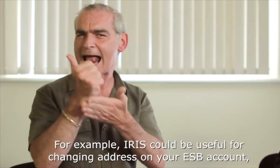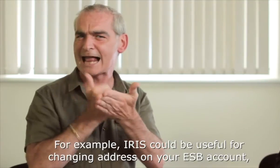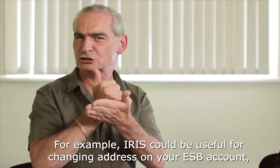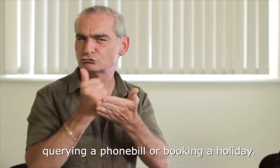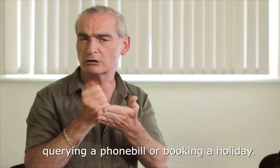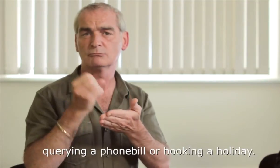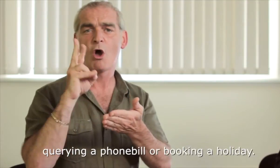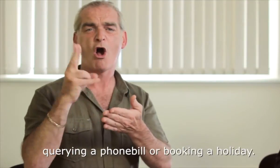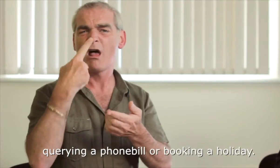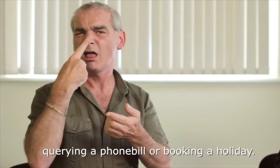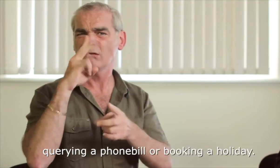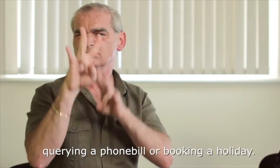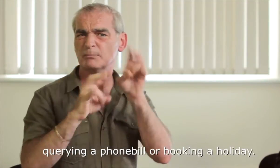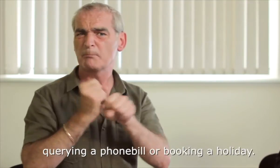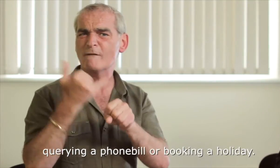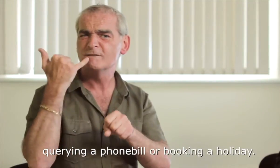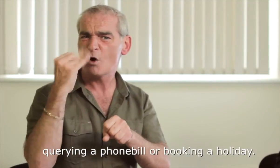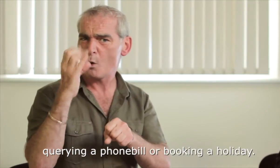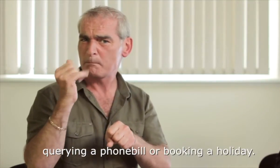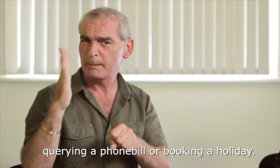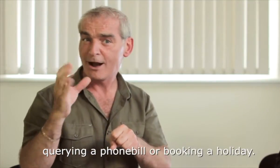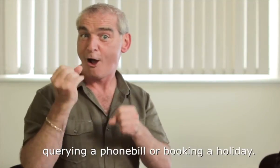on your ASB account, querying a phone bill or booking a holiday.